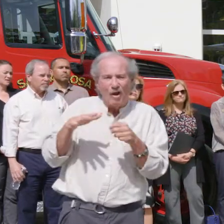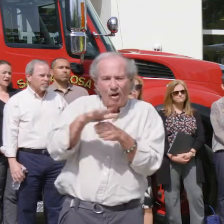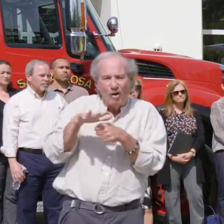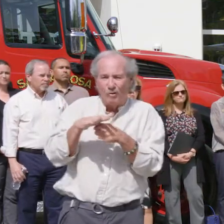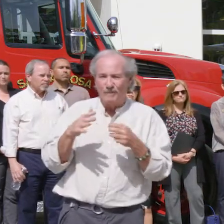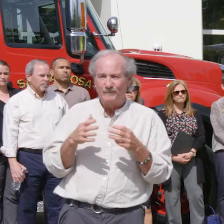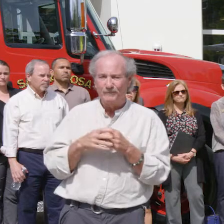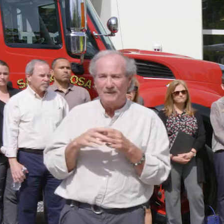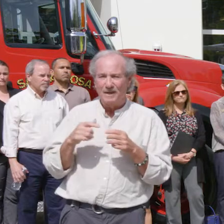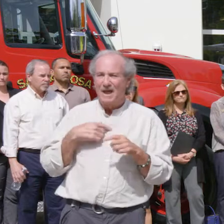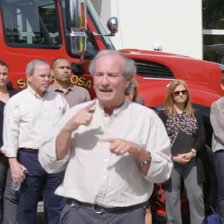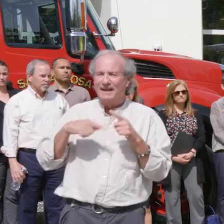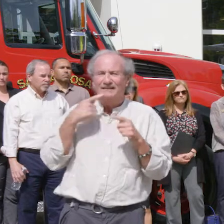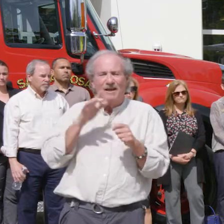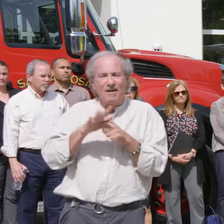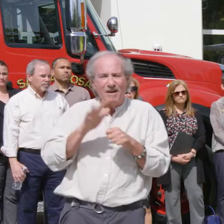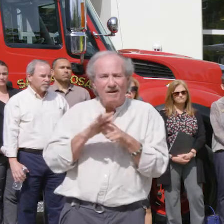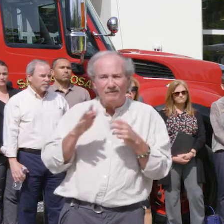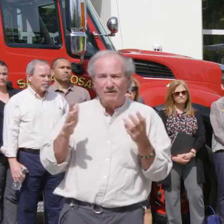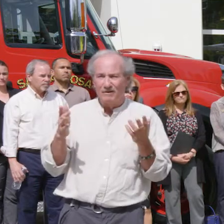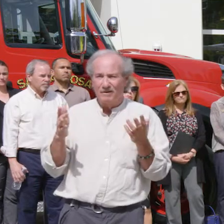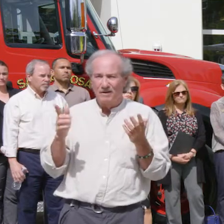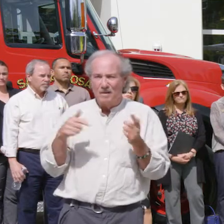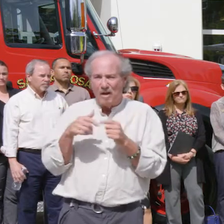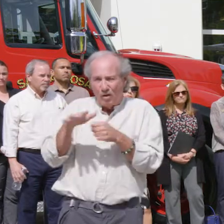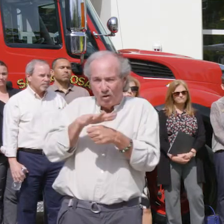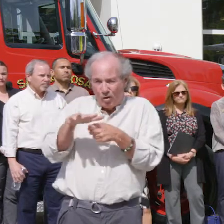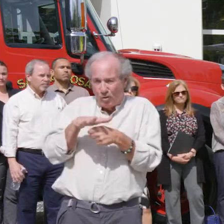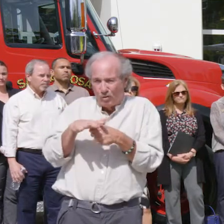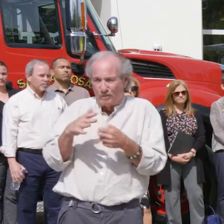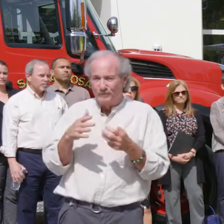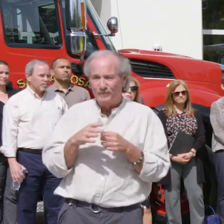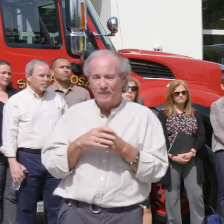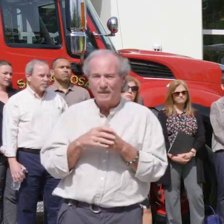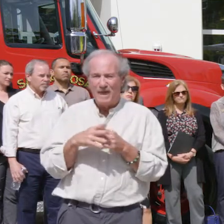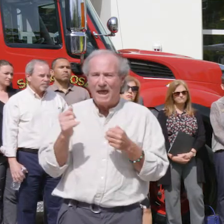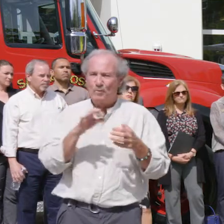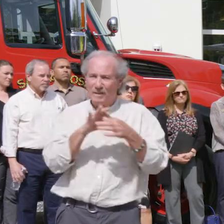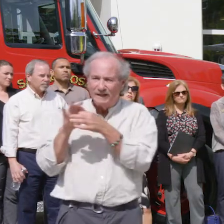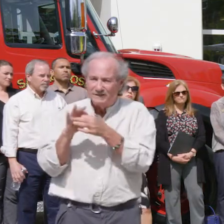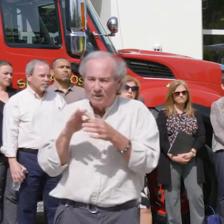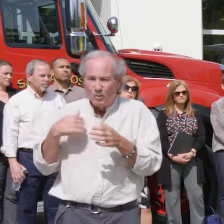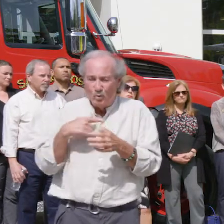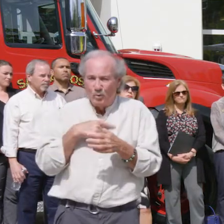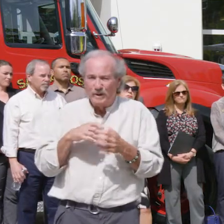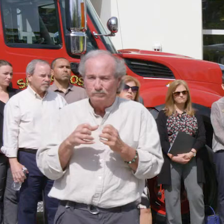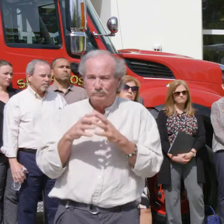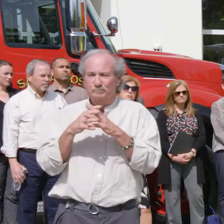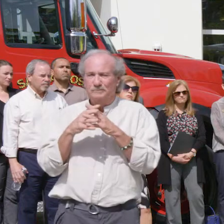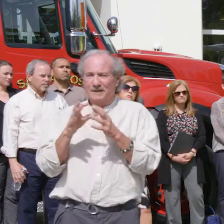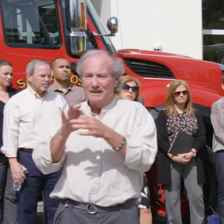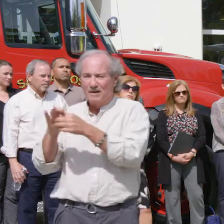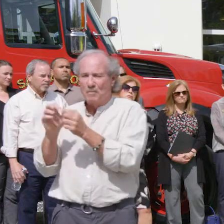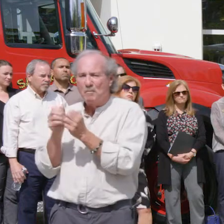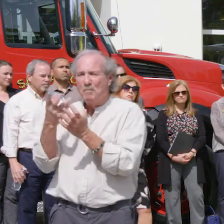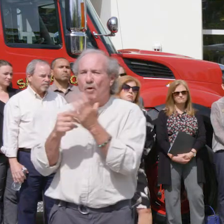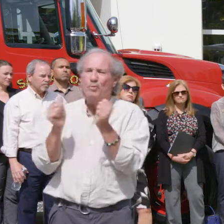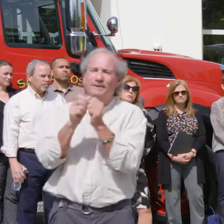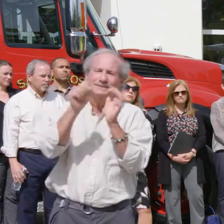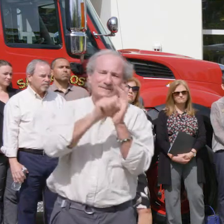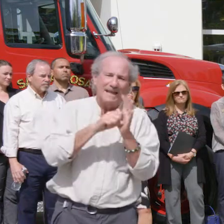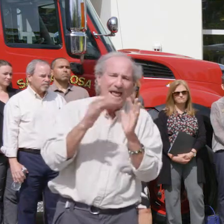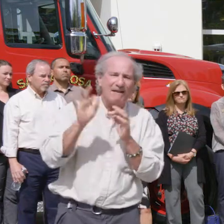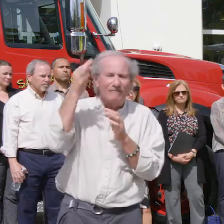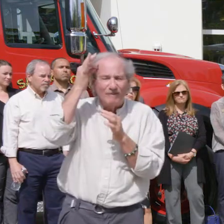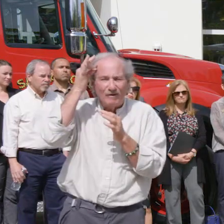level. I can't say enough about the local level and the relationships that we've built, both at the state and federal level,